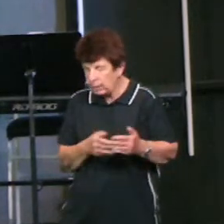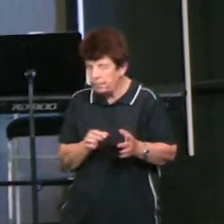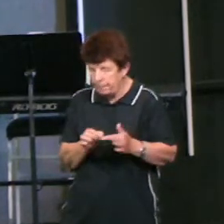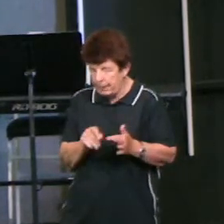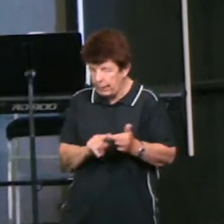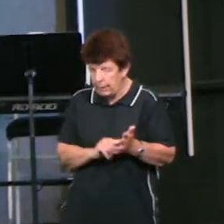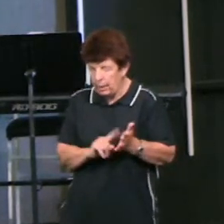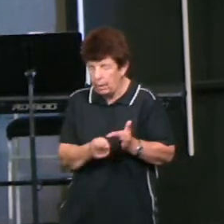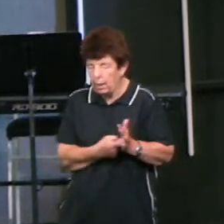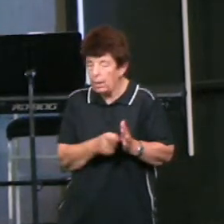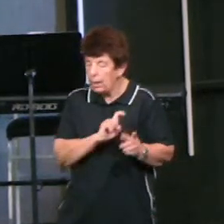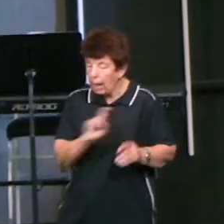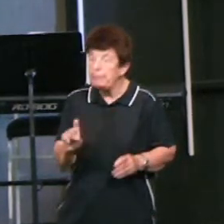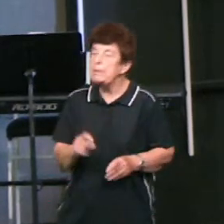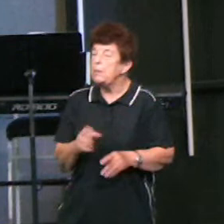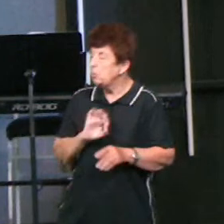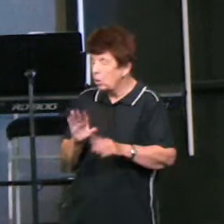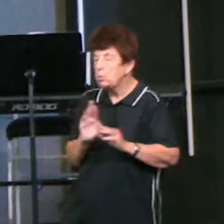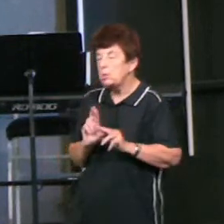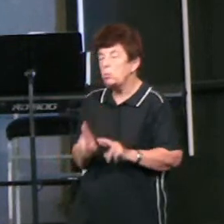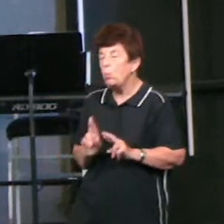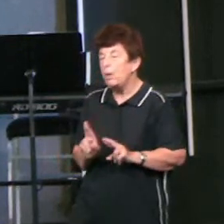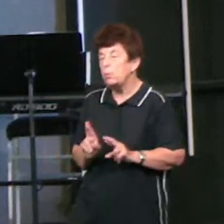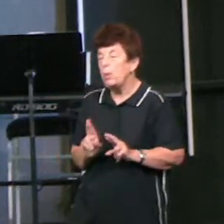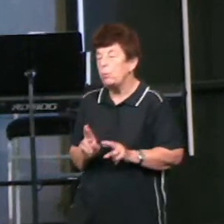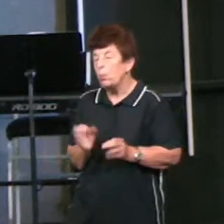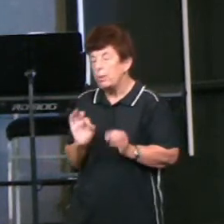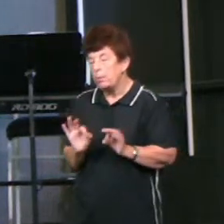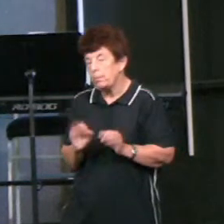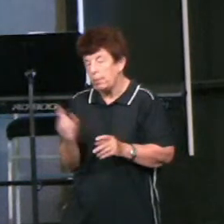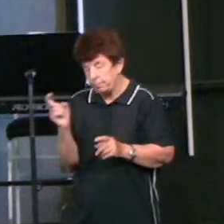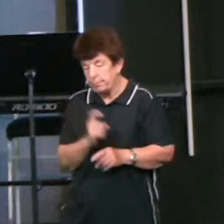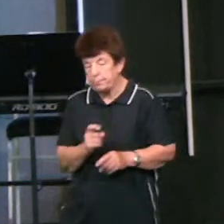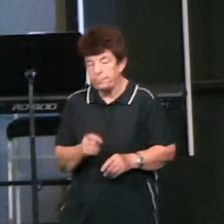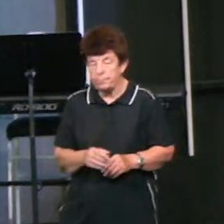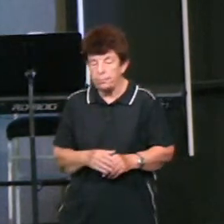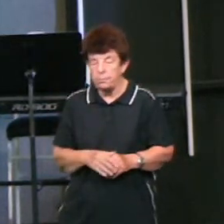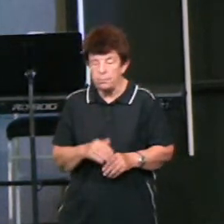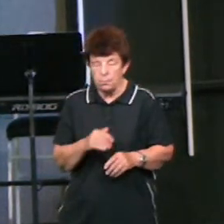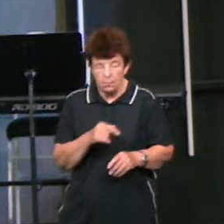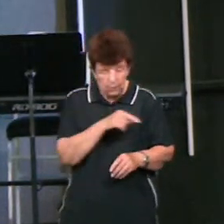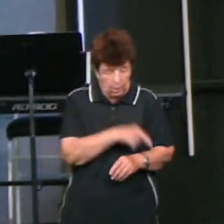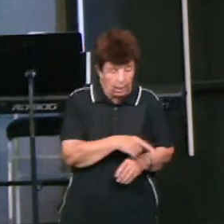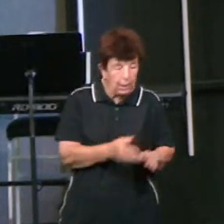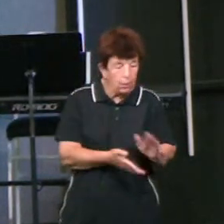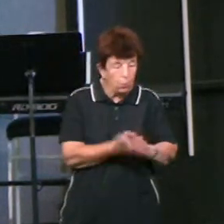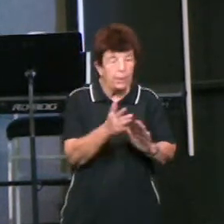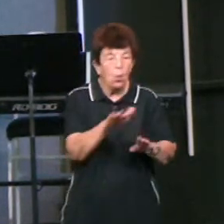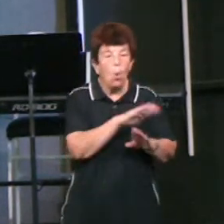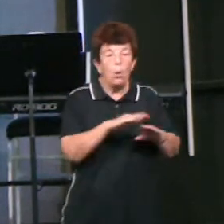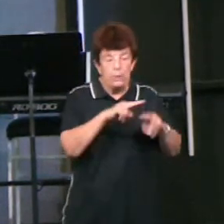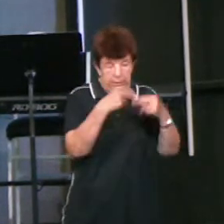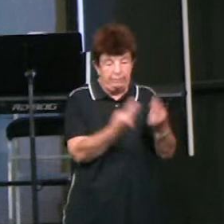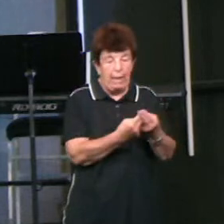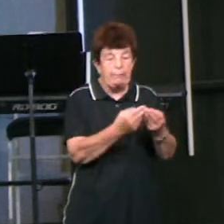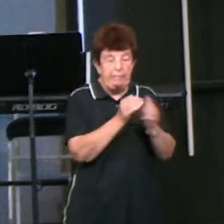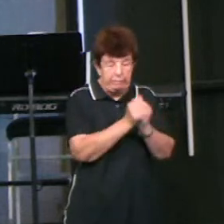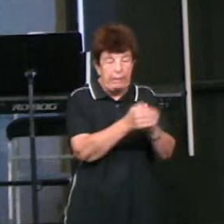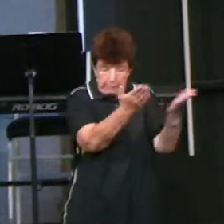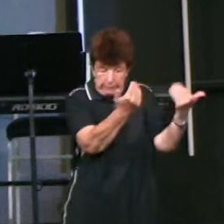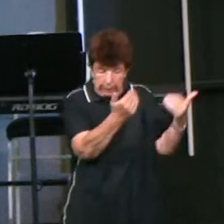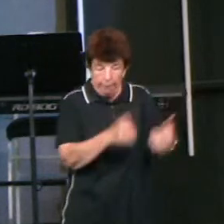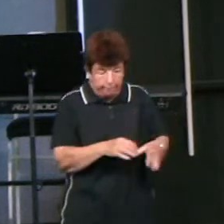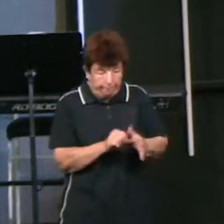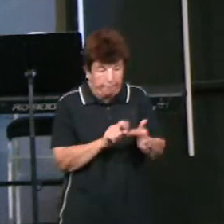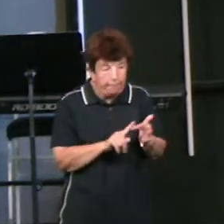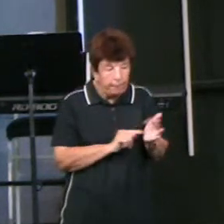not just gone, well, hopefully he comes, right? God was doing a work in his heart, because he went and gathered all his family and friends and said, no,